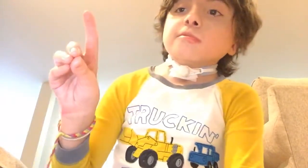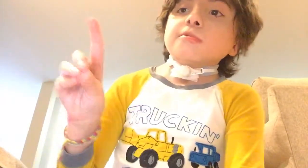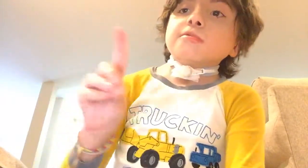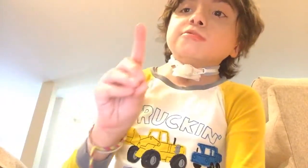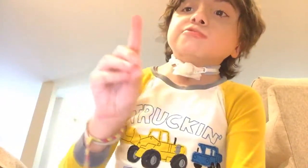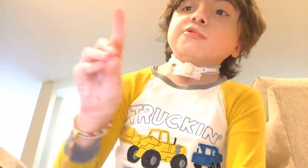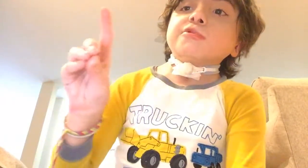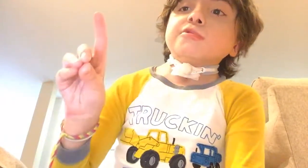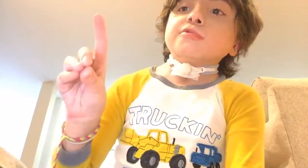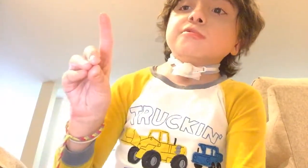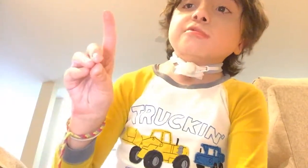just do,